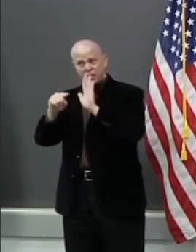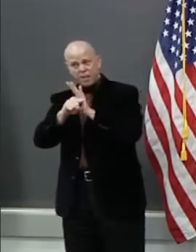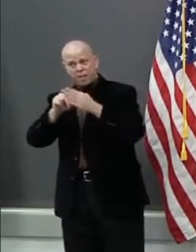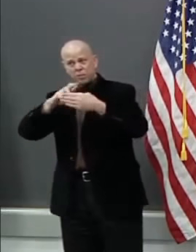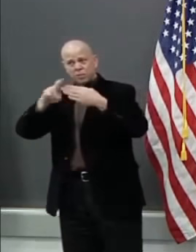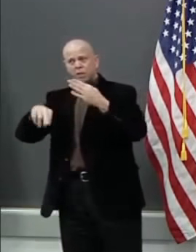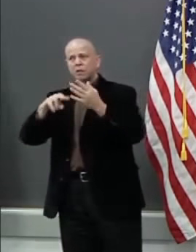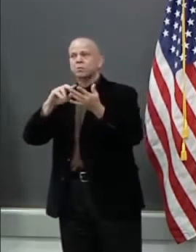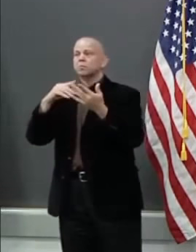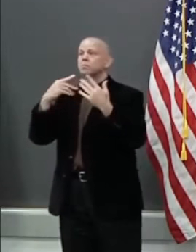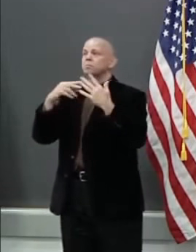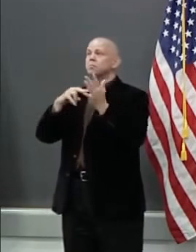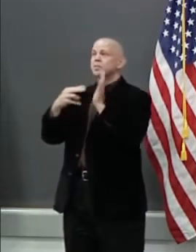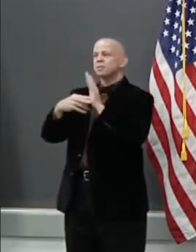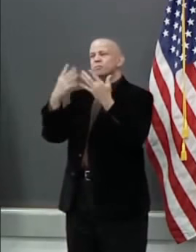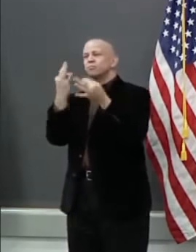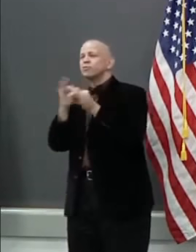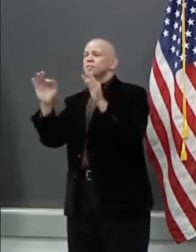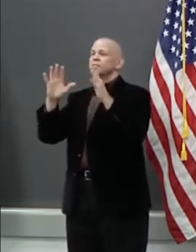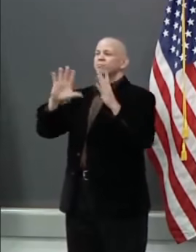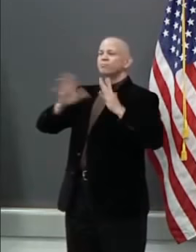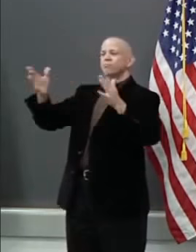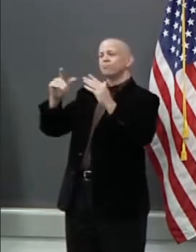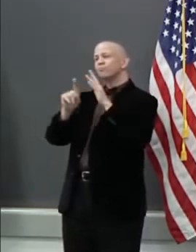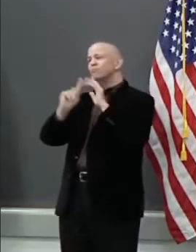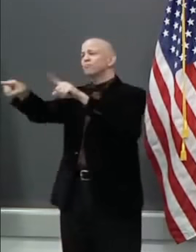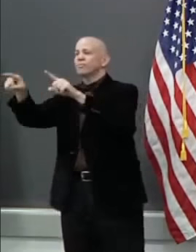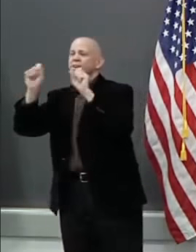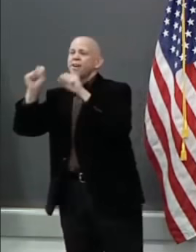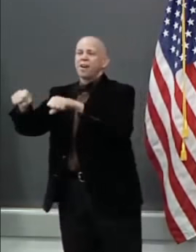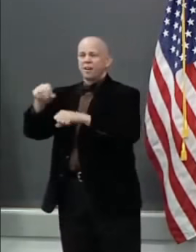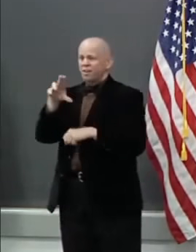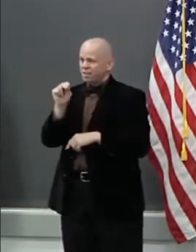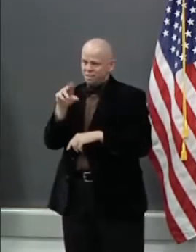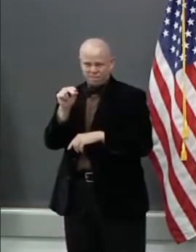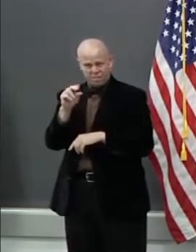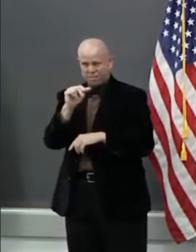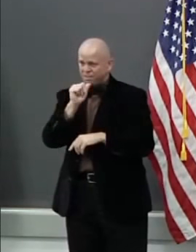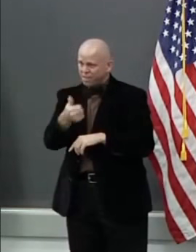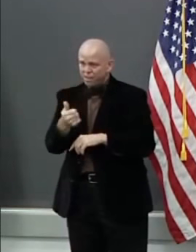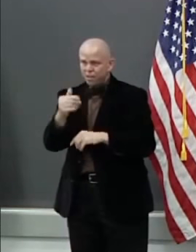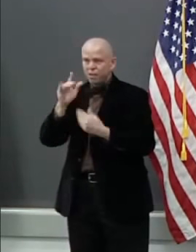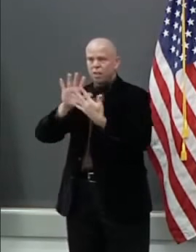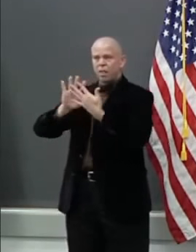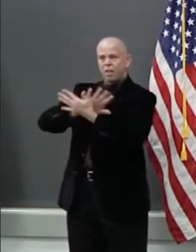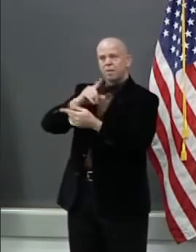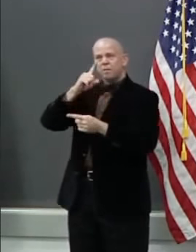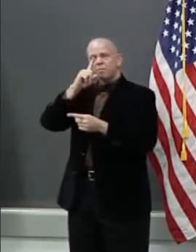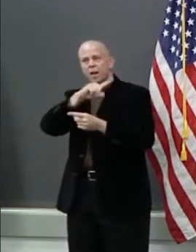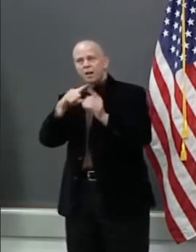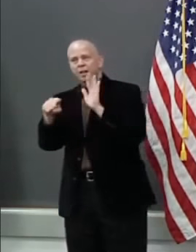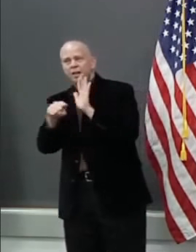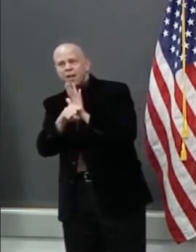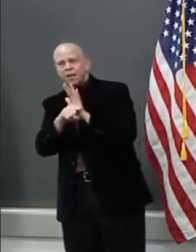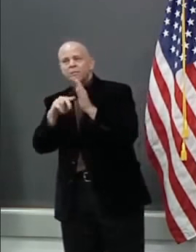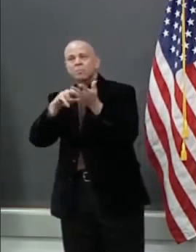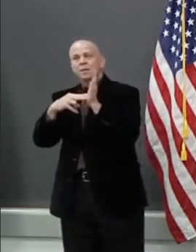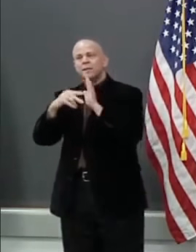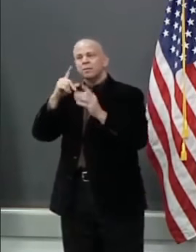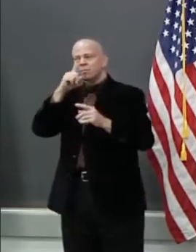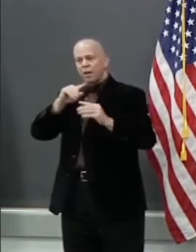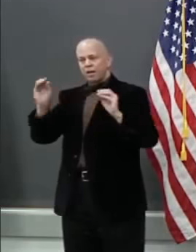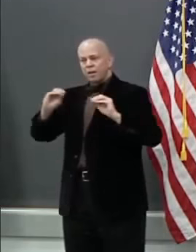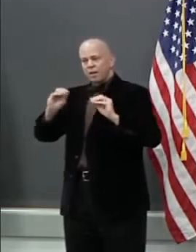Some COVID-19 test results produce false negatives. So you may test negative, but still have the virus, and you still need to follow any